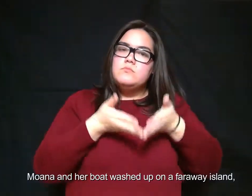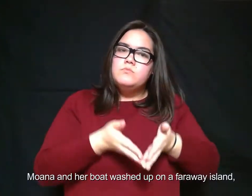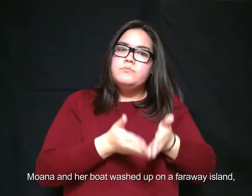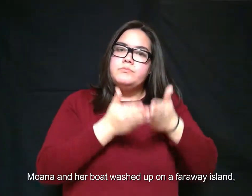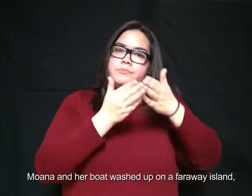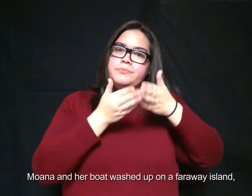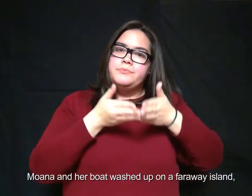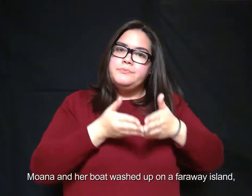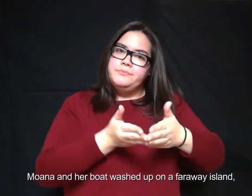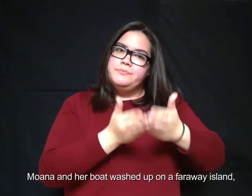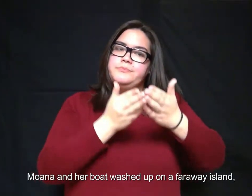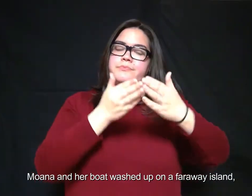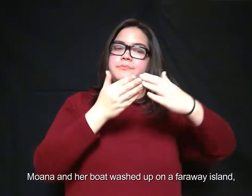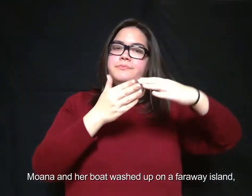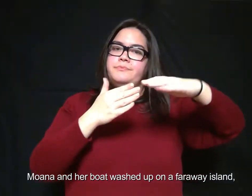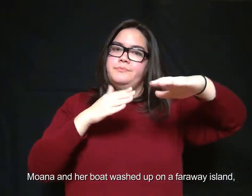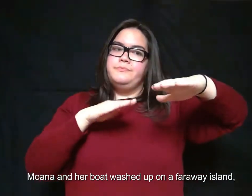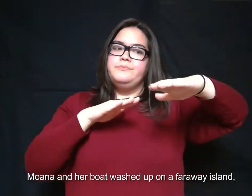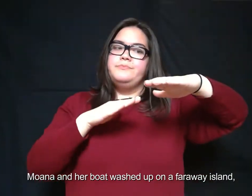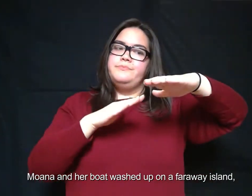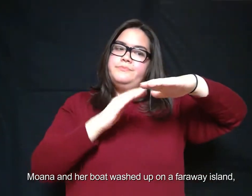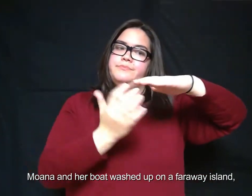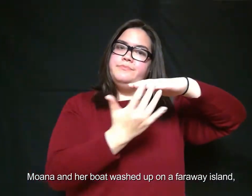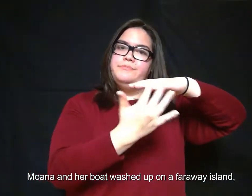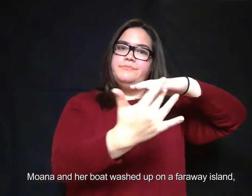where she met Maui the demigod.